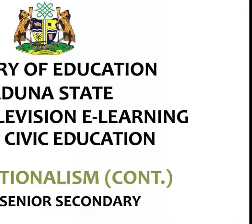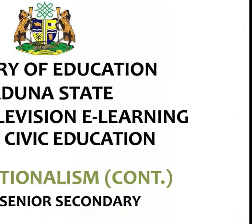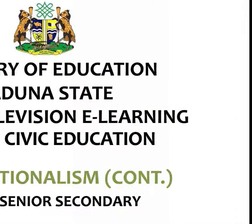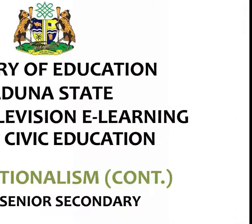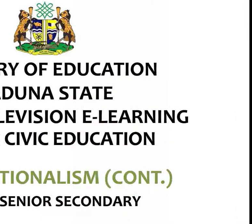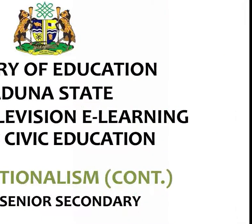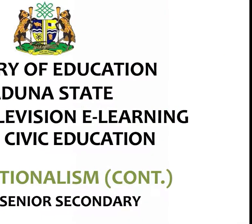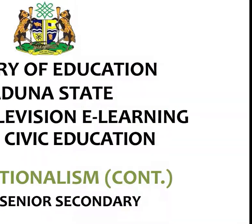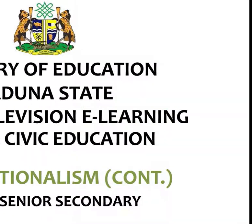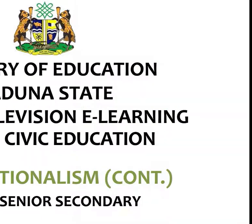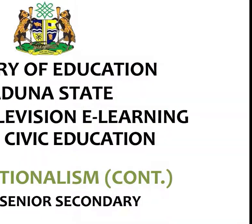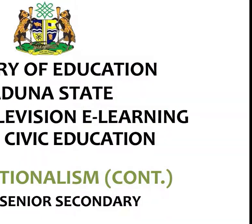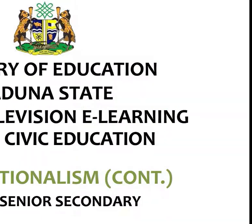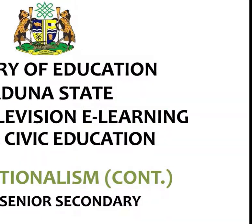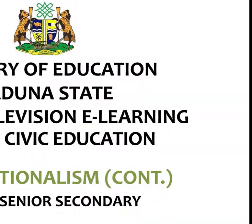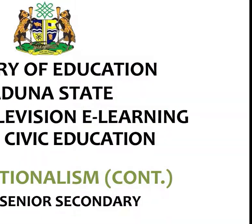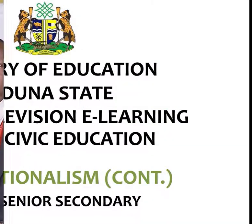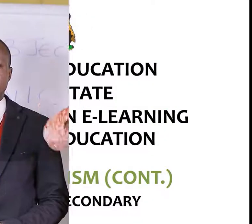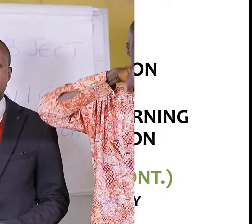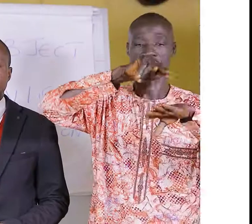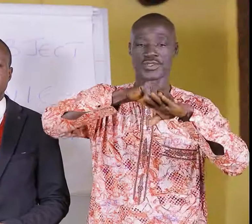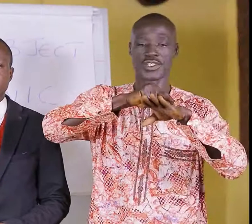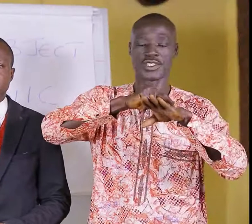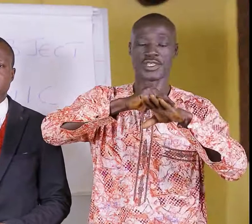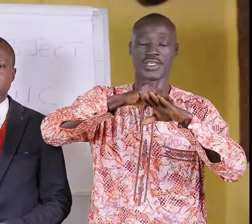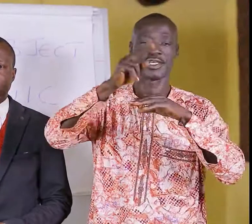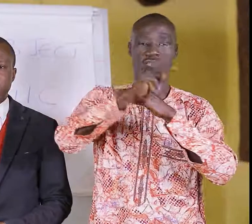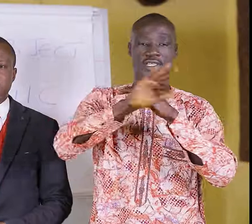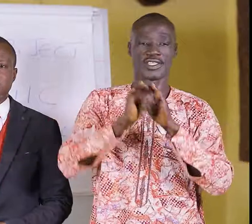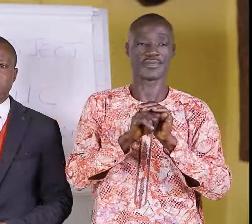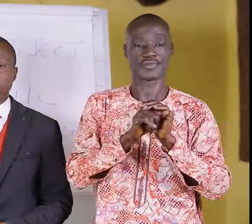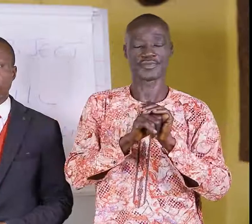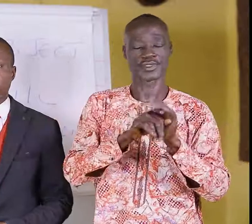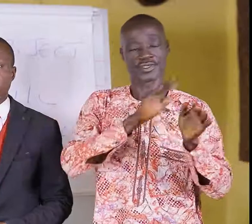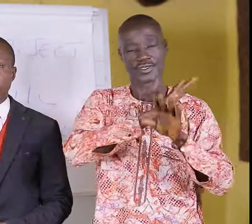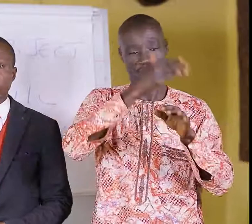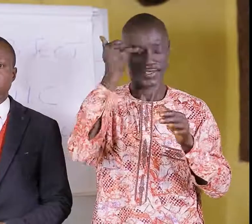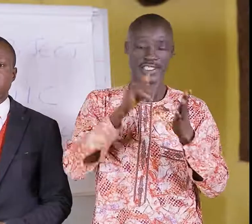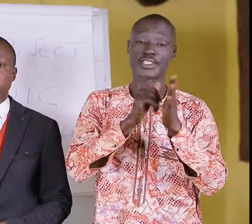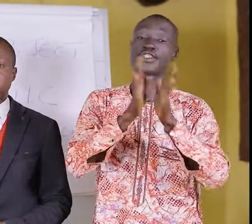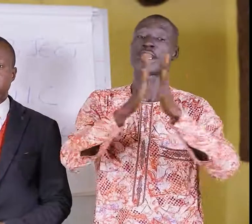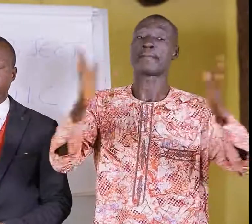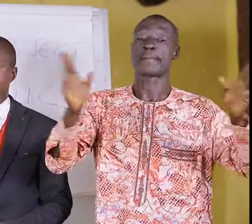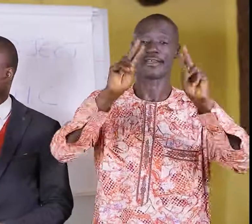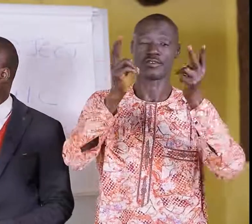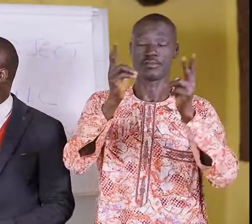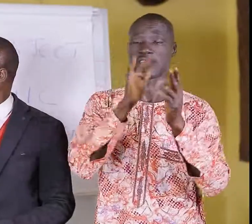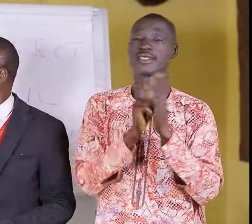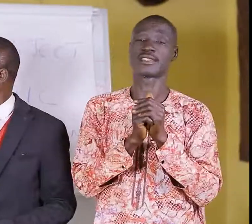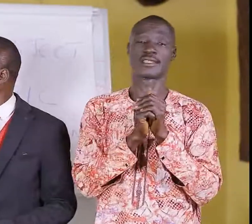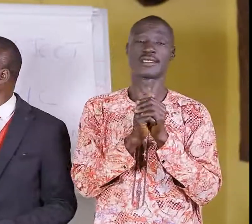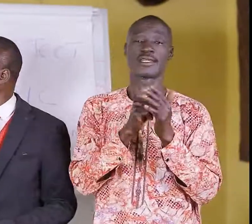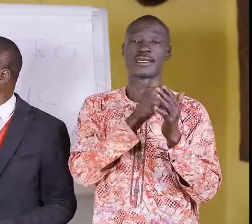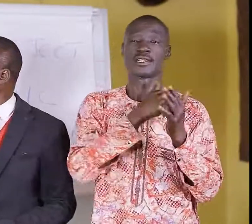our topic is nationalism, continuation. Don't forget that nationalism is a broad topic, and so it's a series.